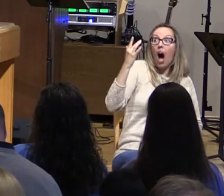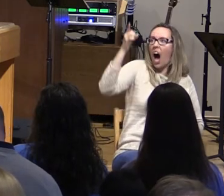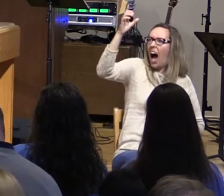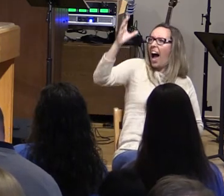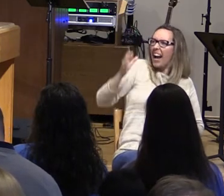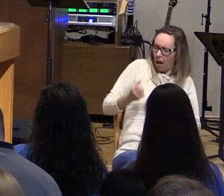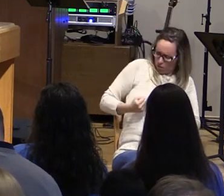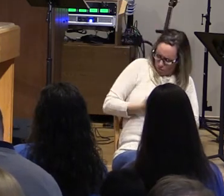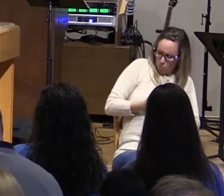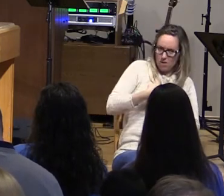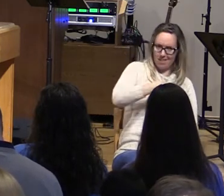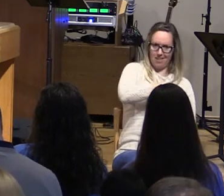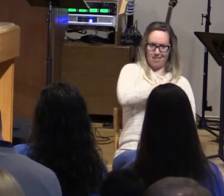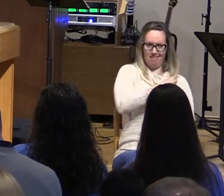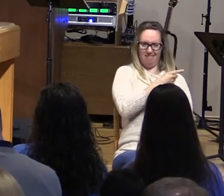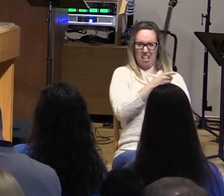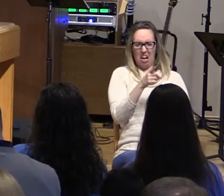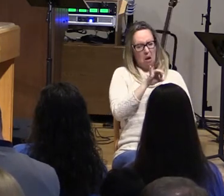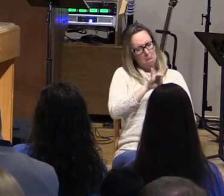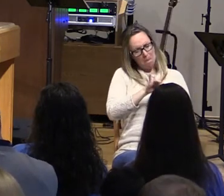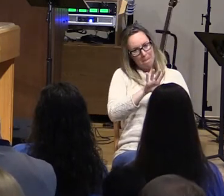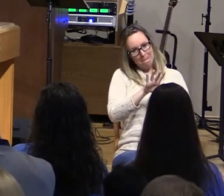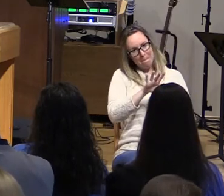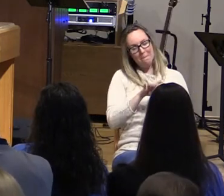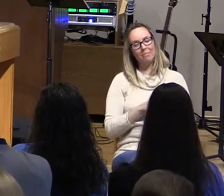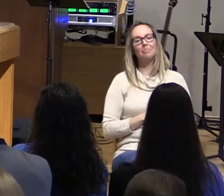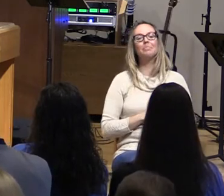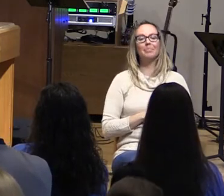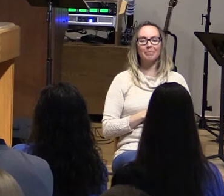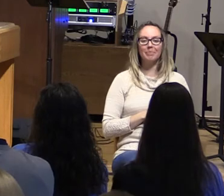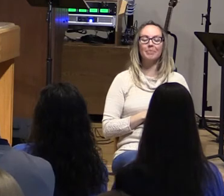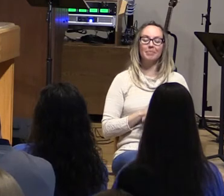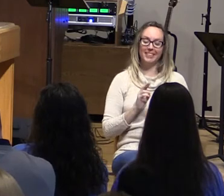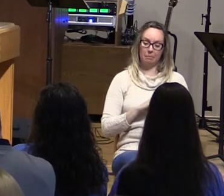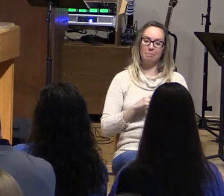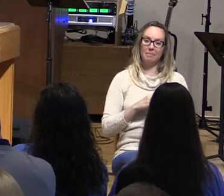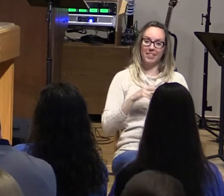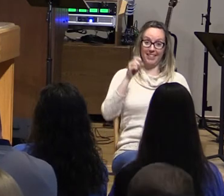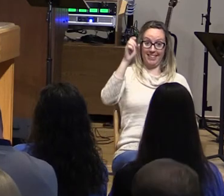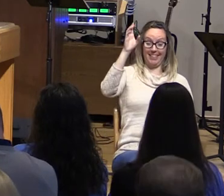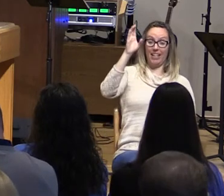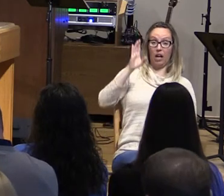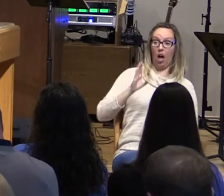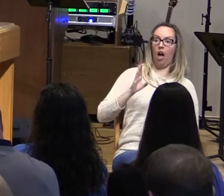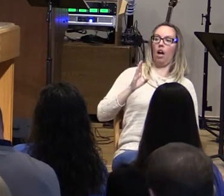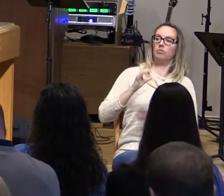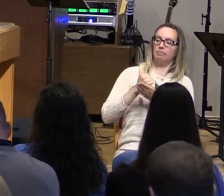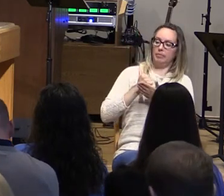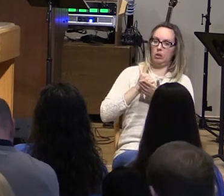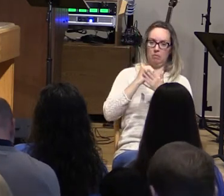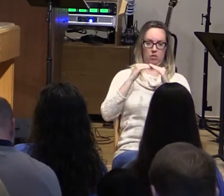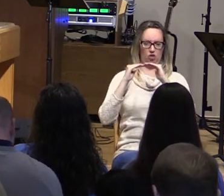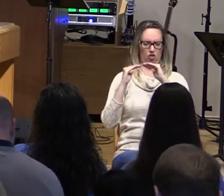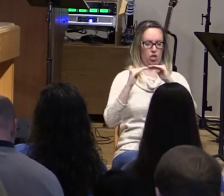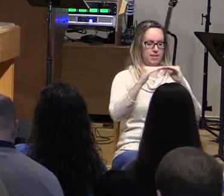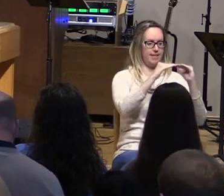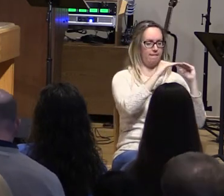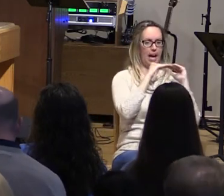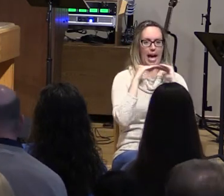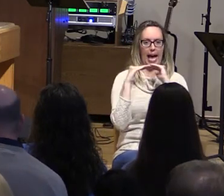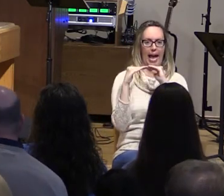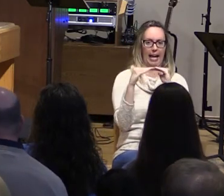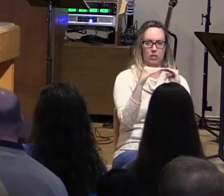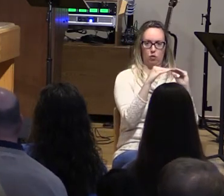Who's going to bully us? It is God who justifies. Who is there